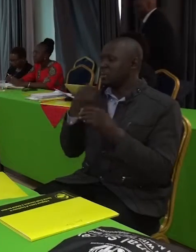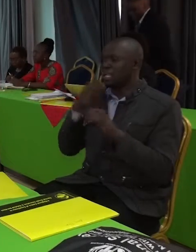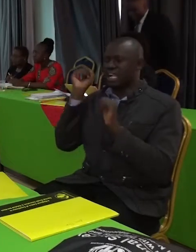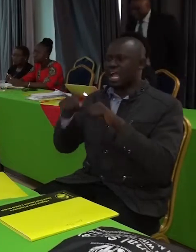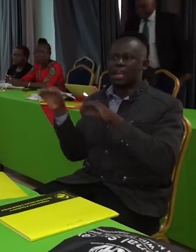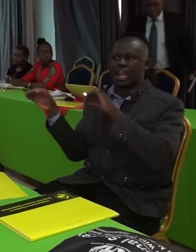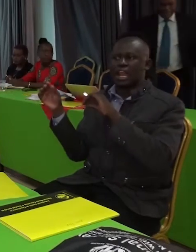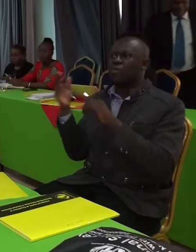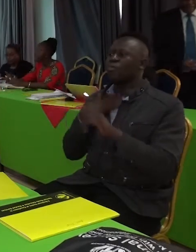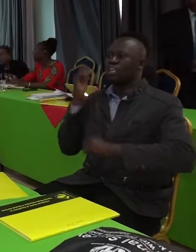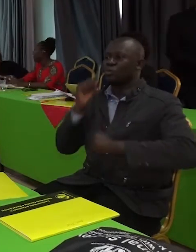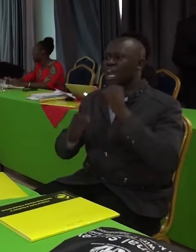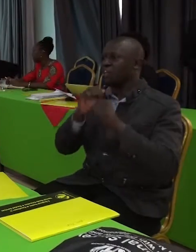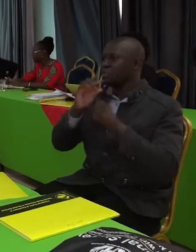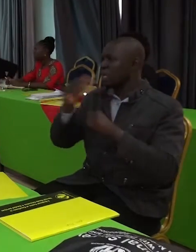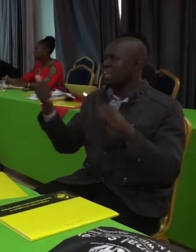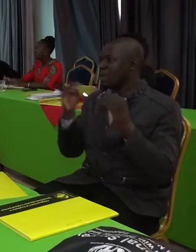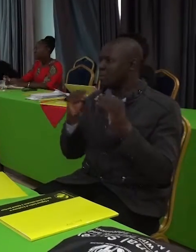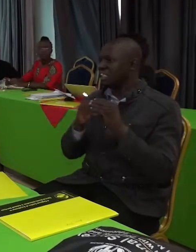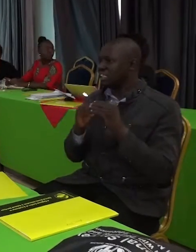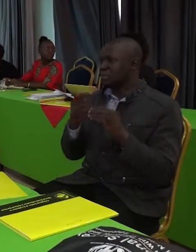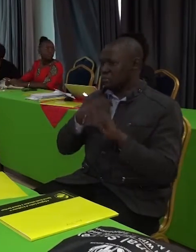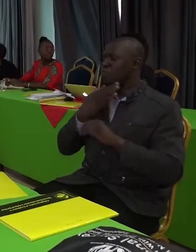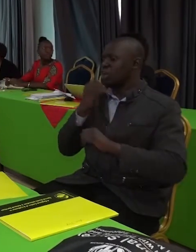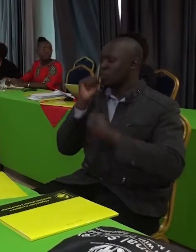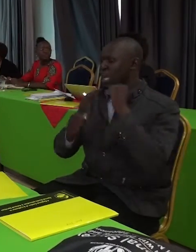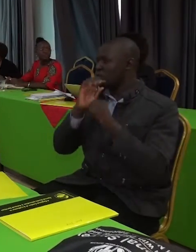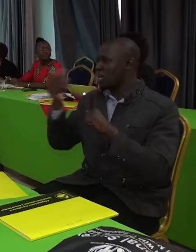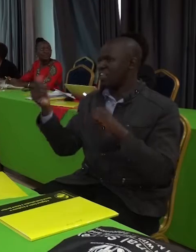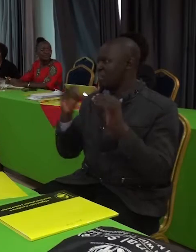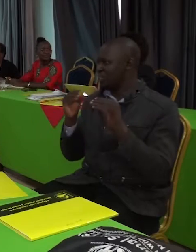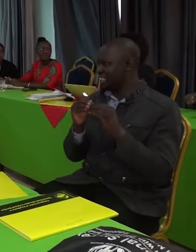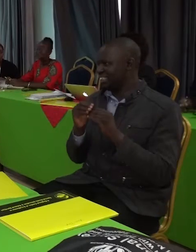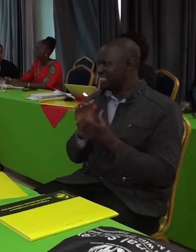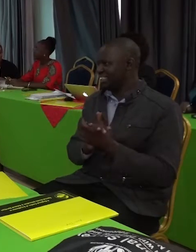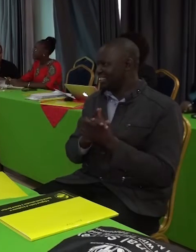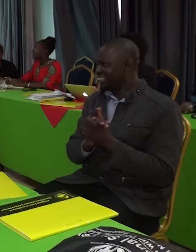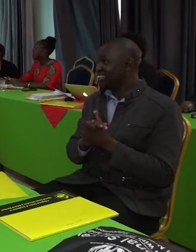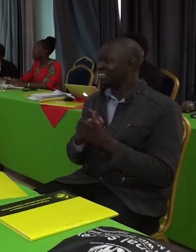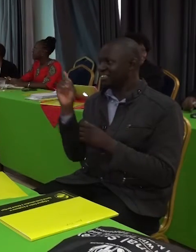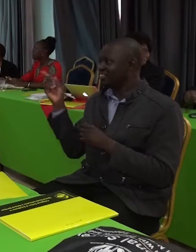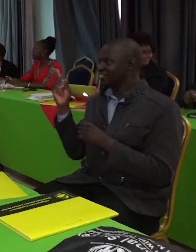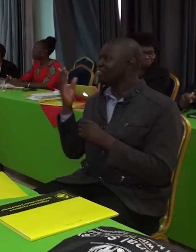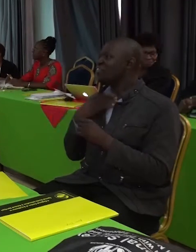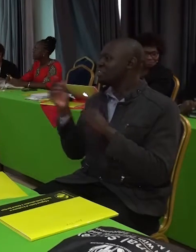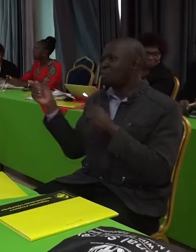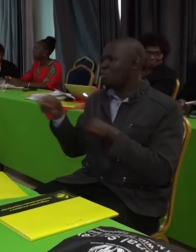the next meeting. I wish the director Iesd had come here to listen to